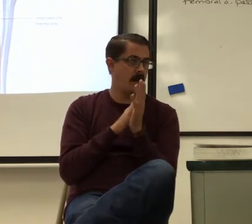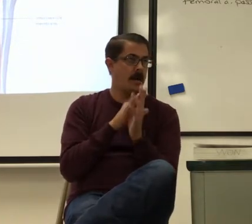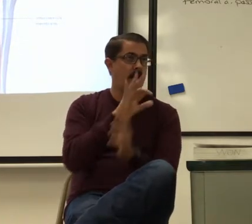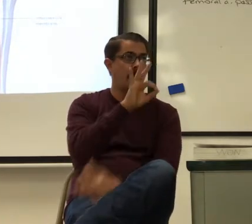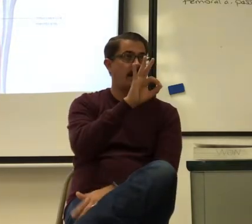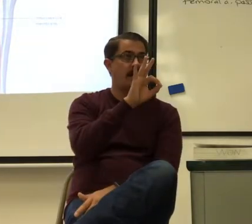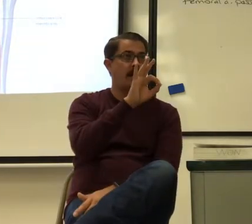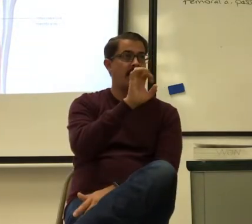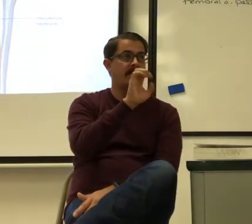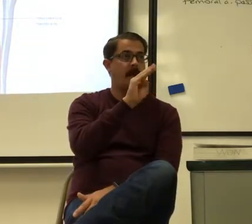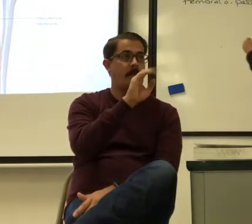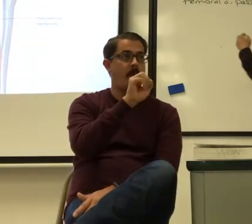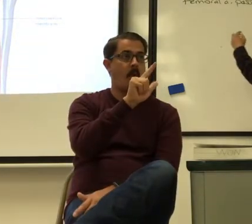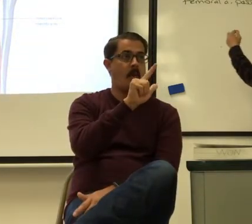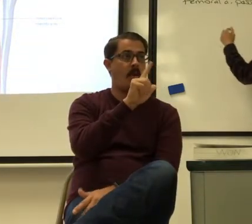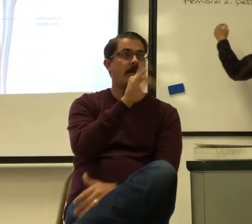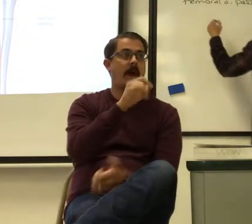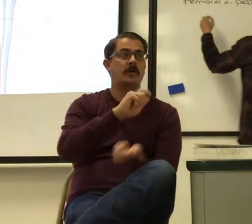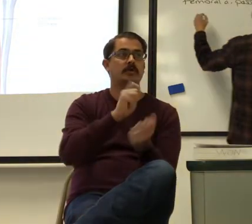femoral to popliteal.